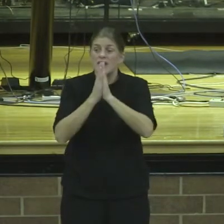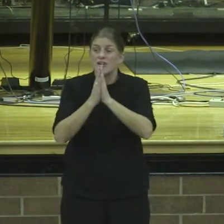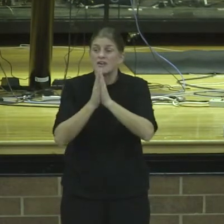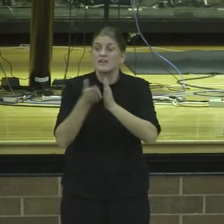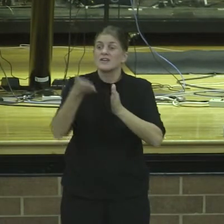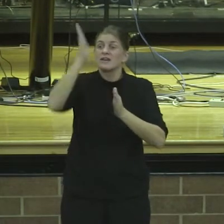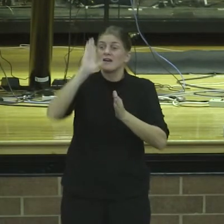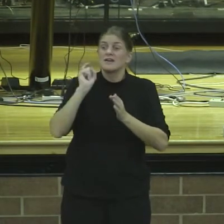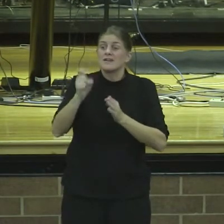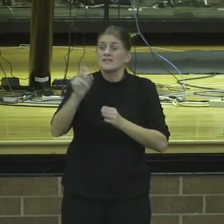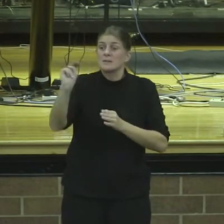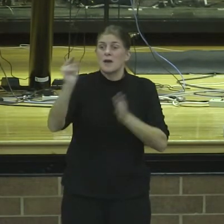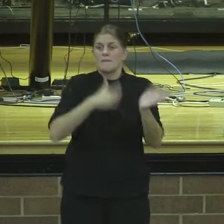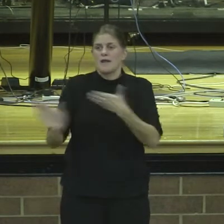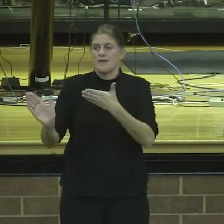plan of action.